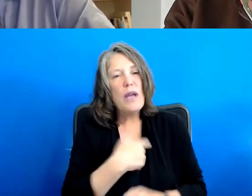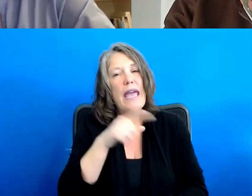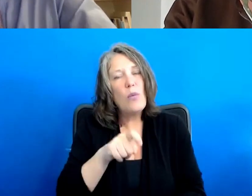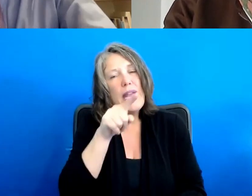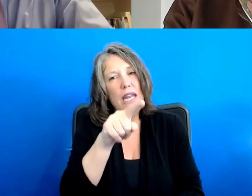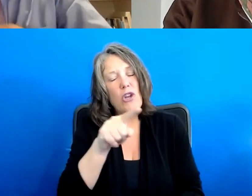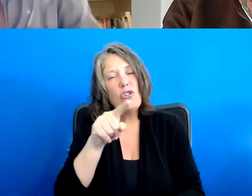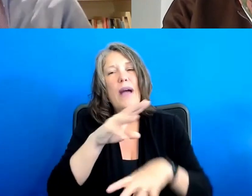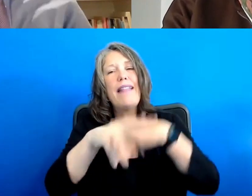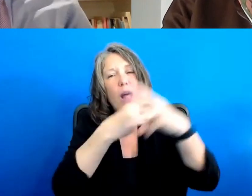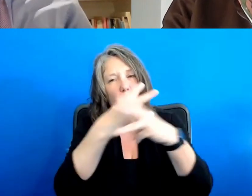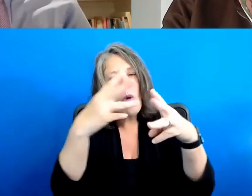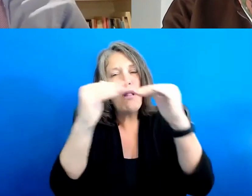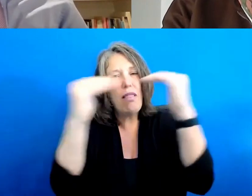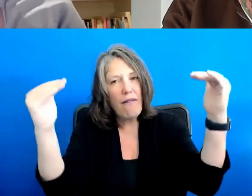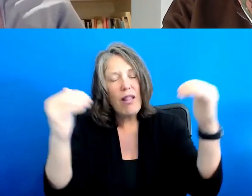global level.